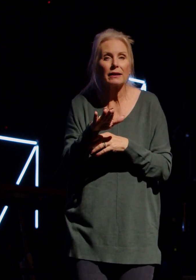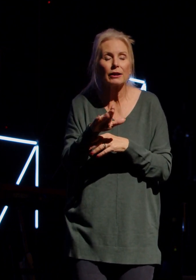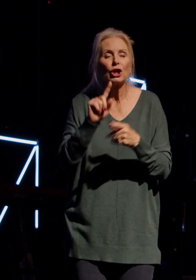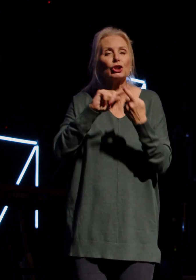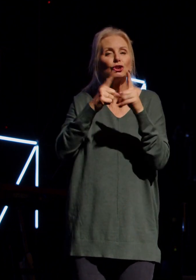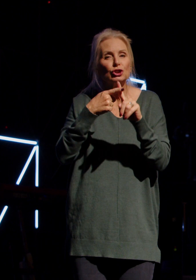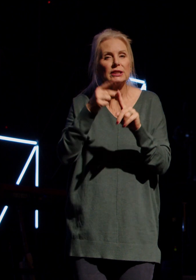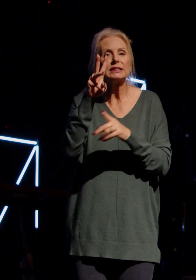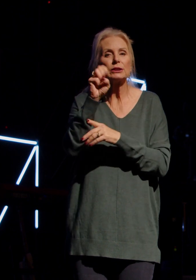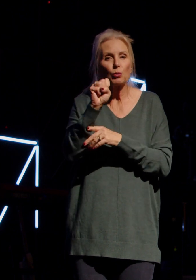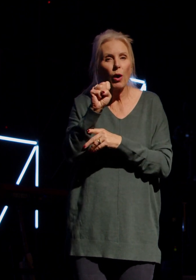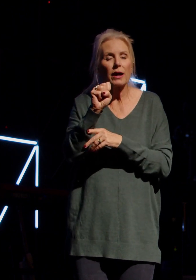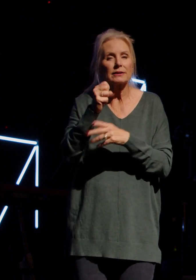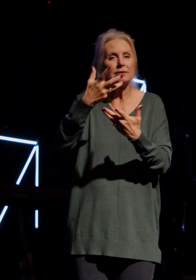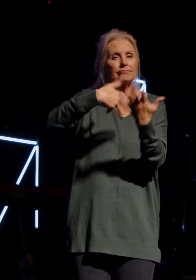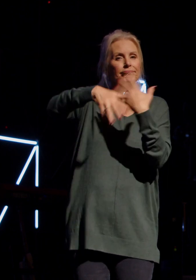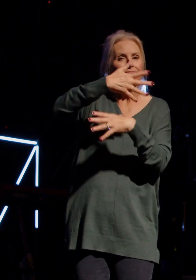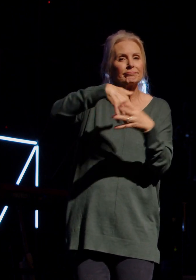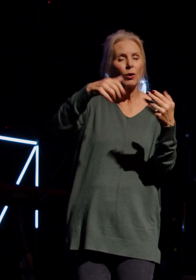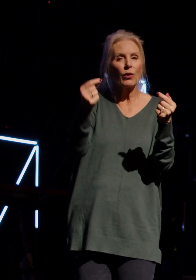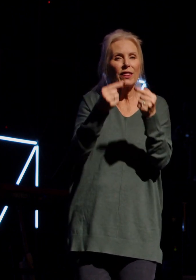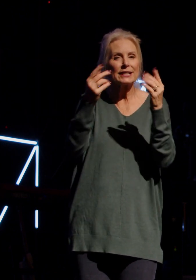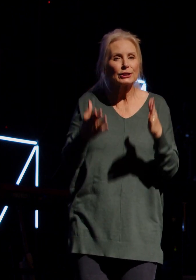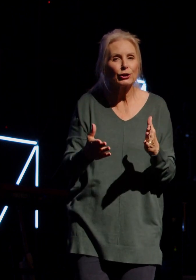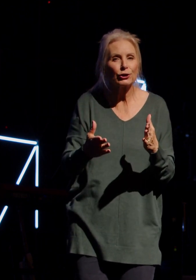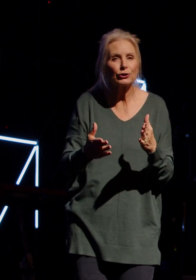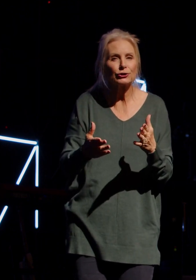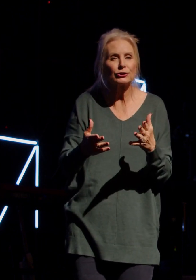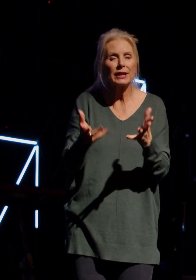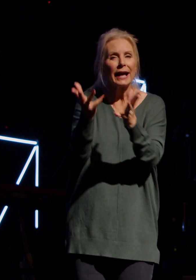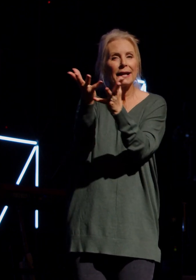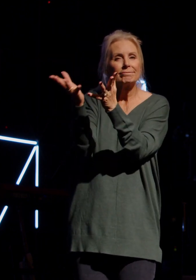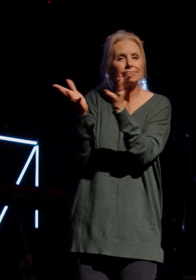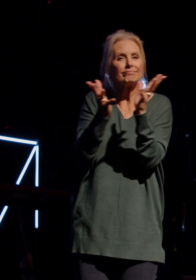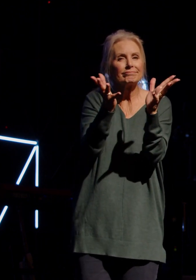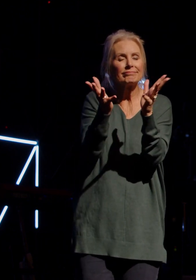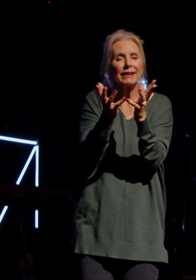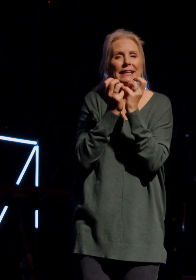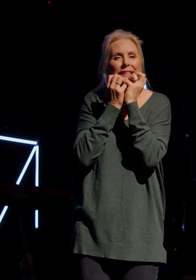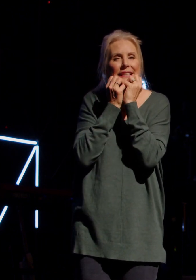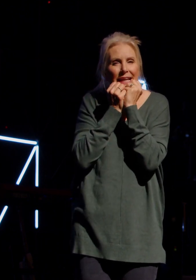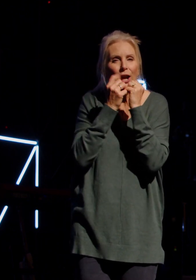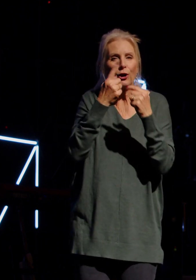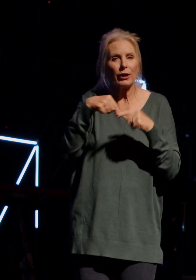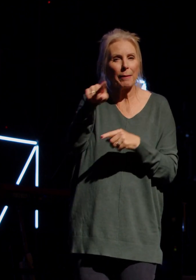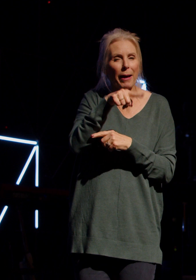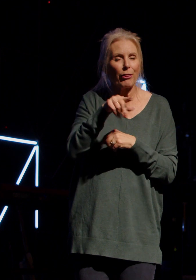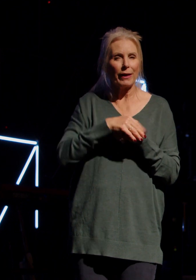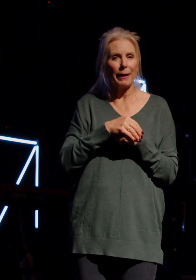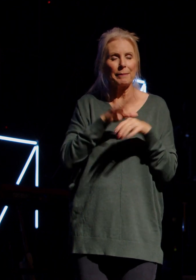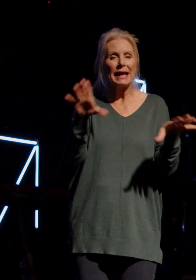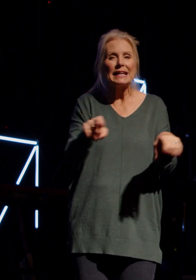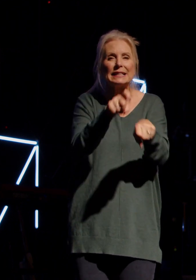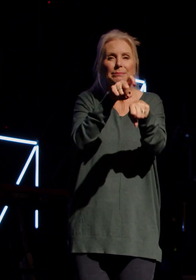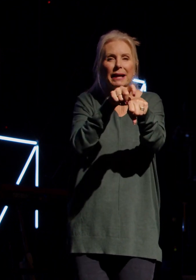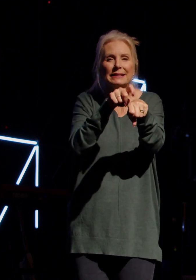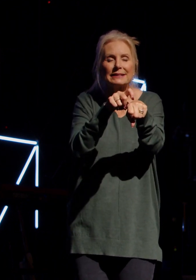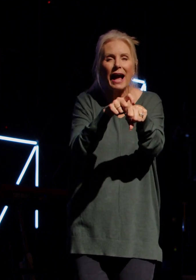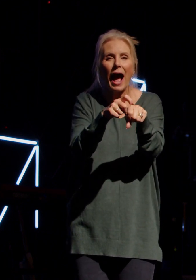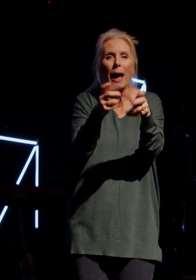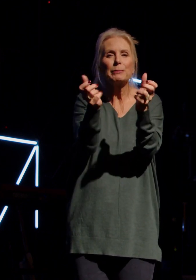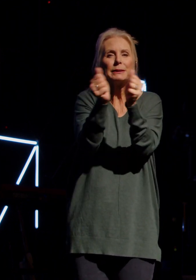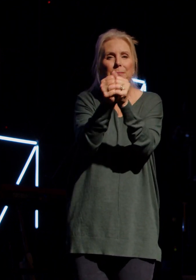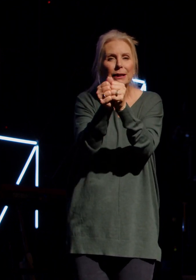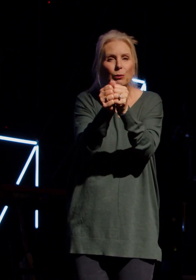of sinners. He loved sinners. He cared for sinners. He spent time to